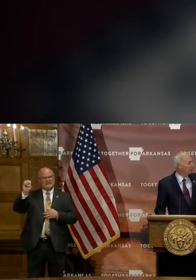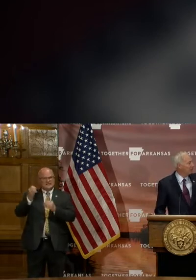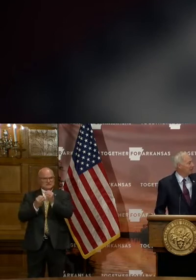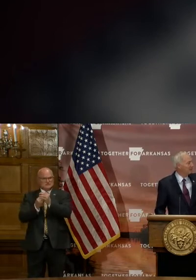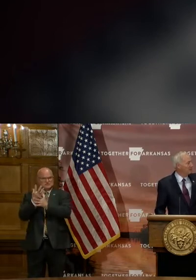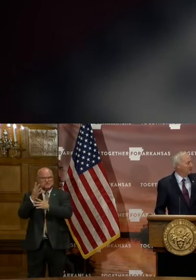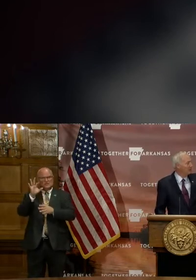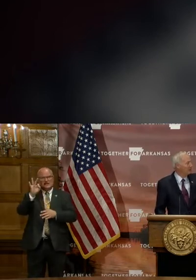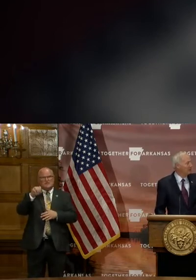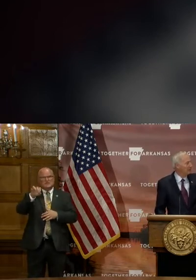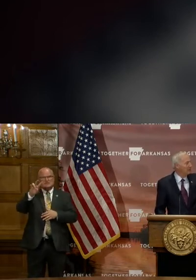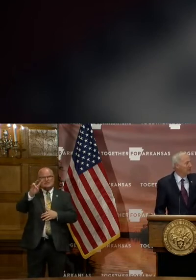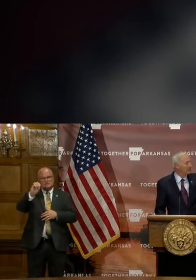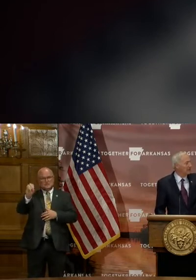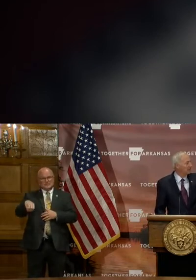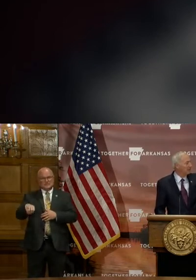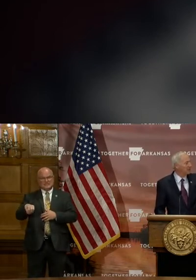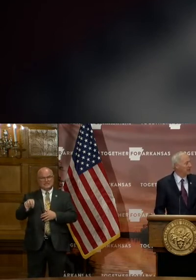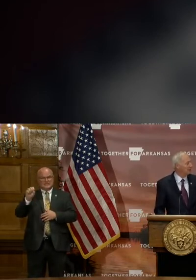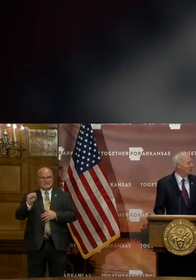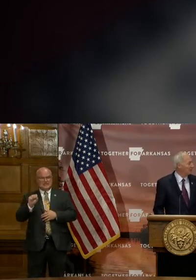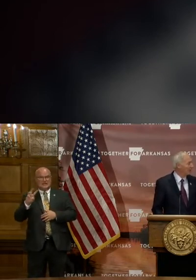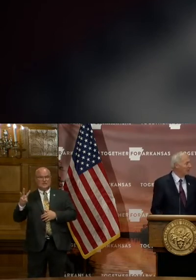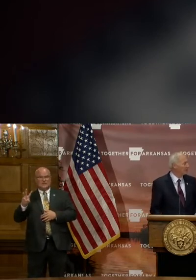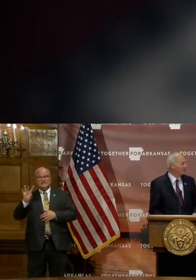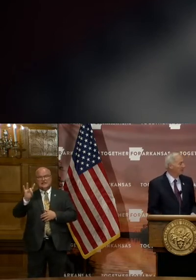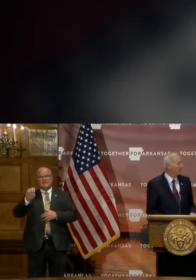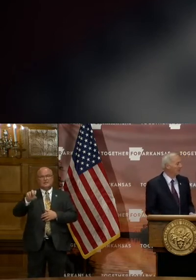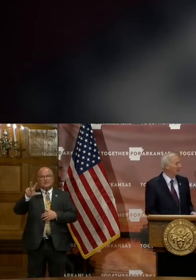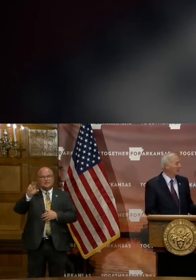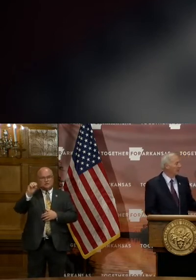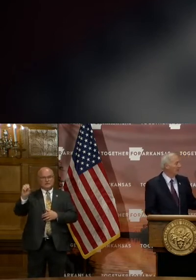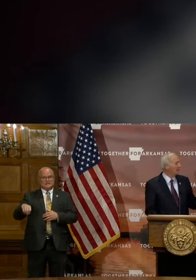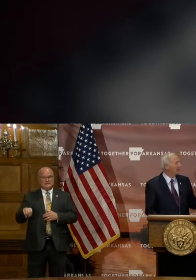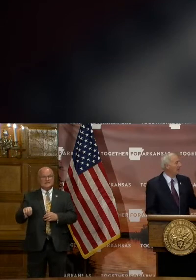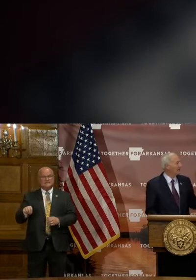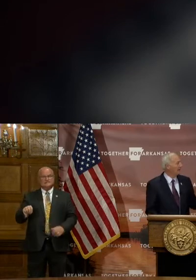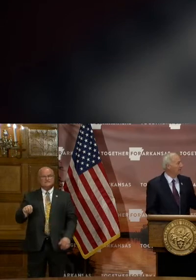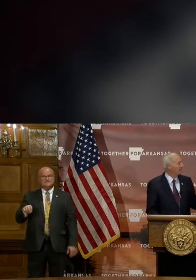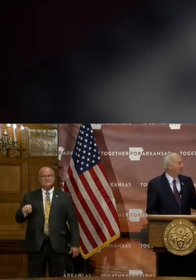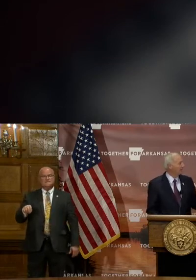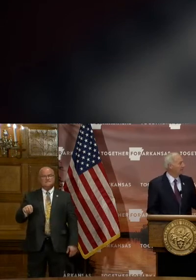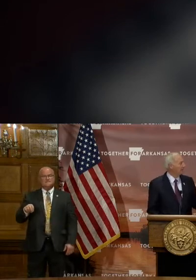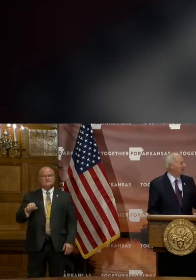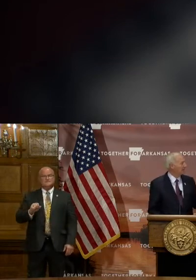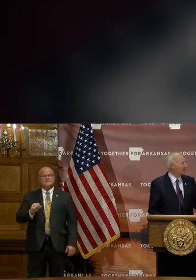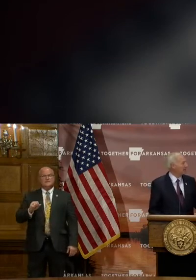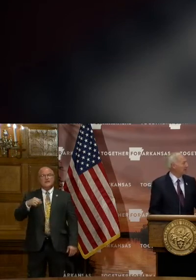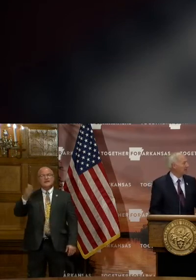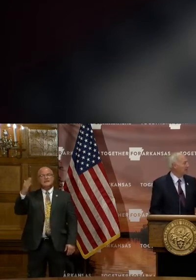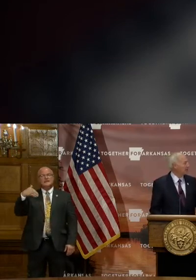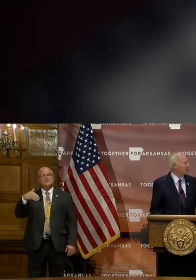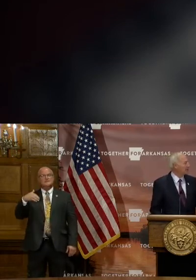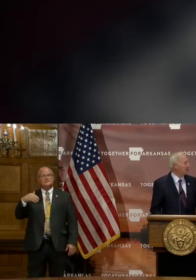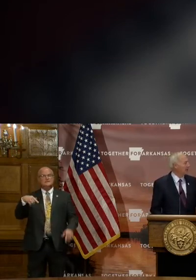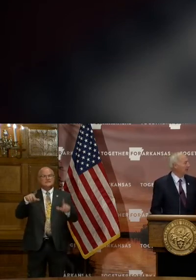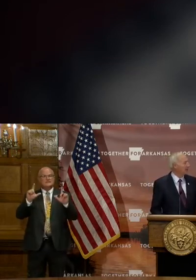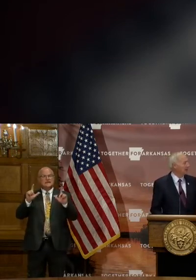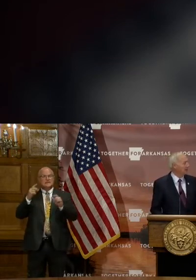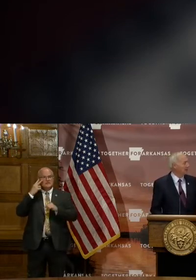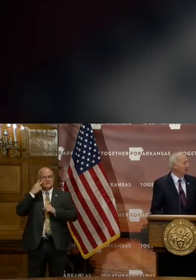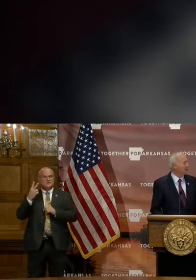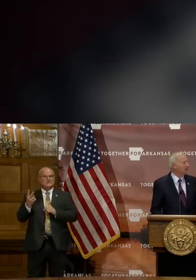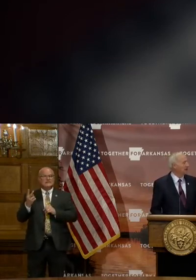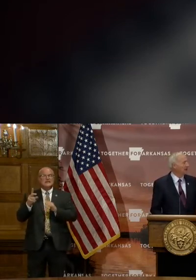at 9.7%, Southwest 8.3%. And then the next one, you'll